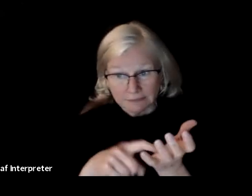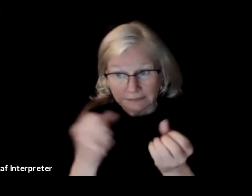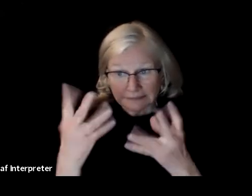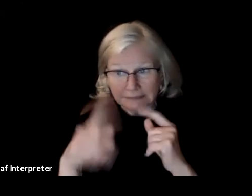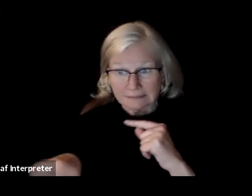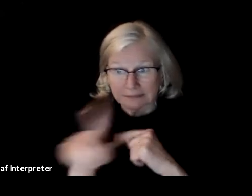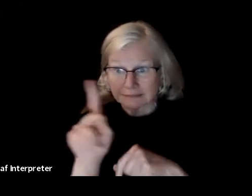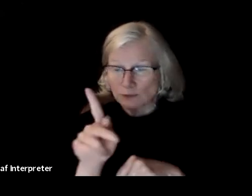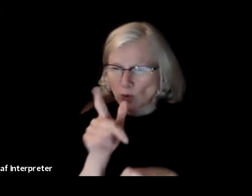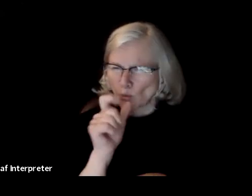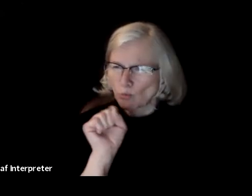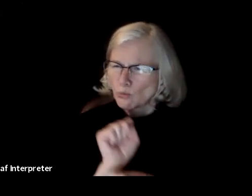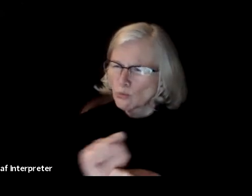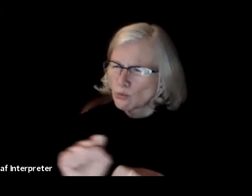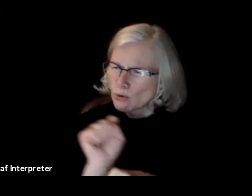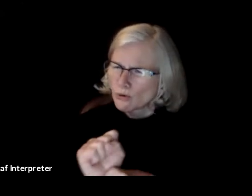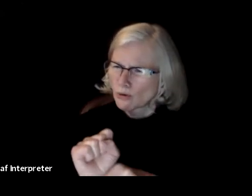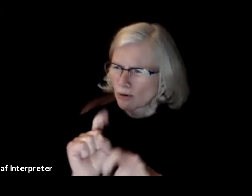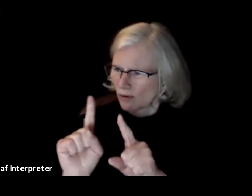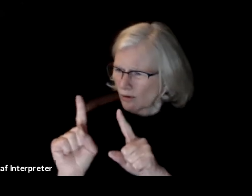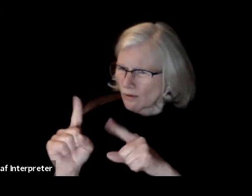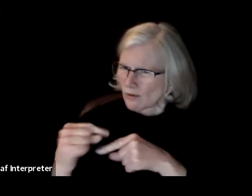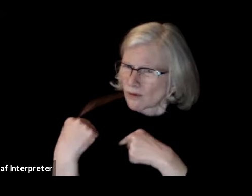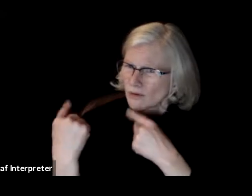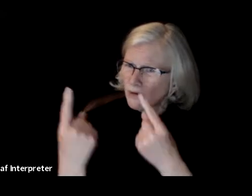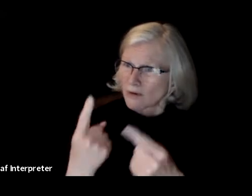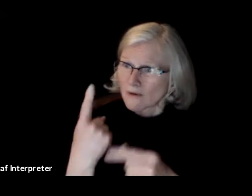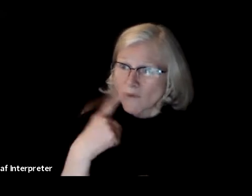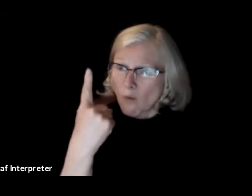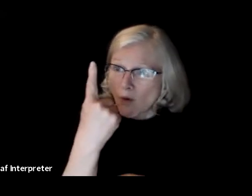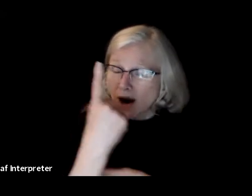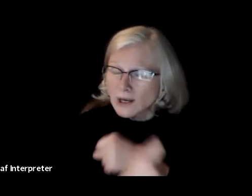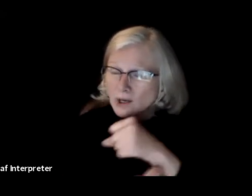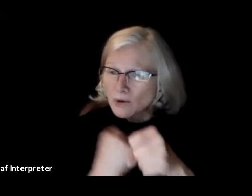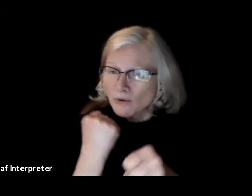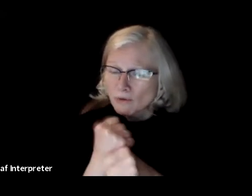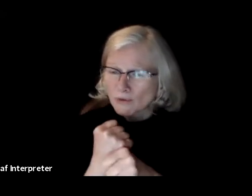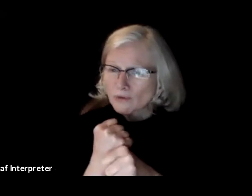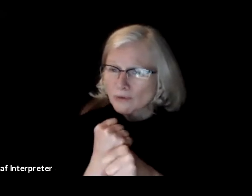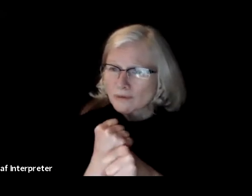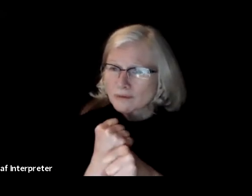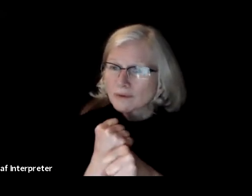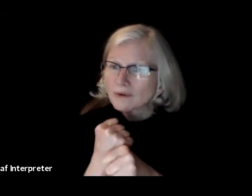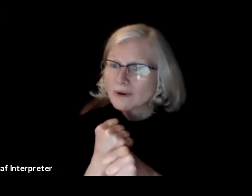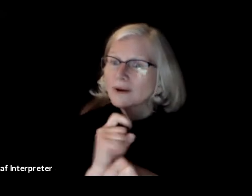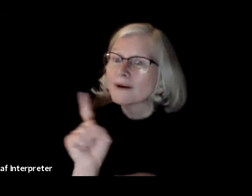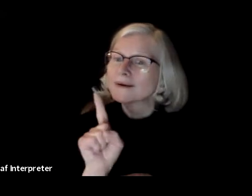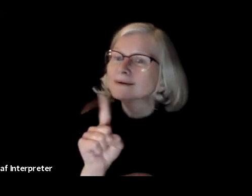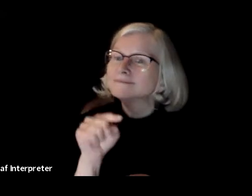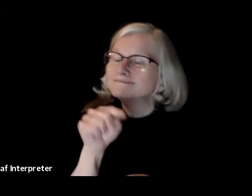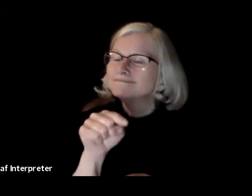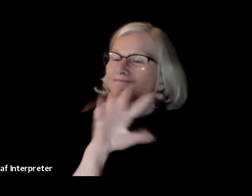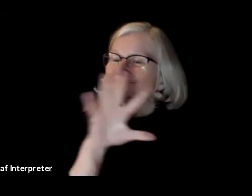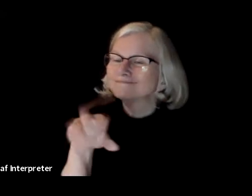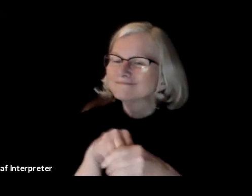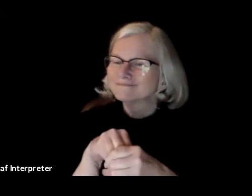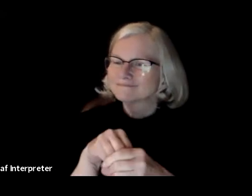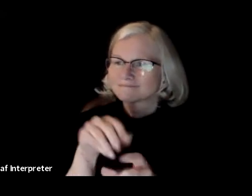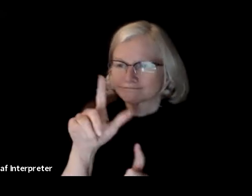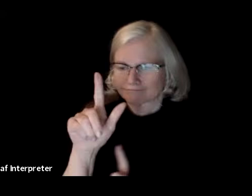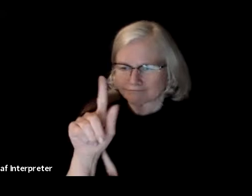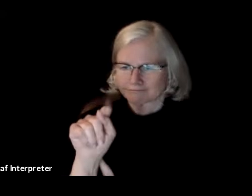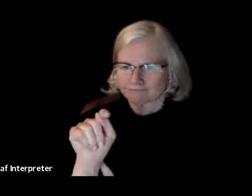year in our long-term care facilities and with staff working in local and